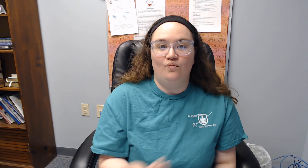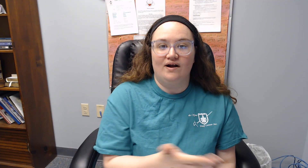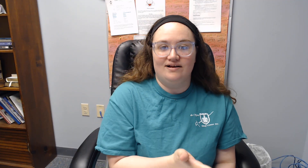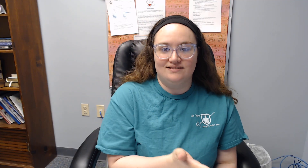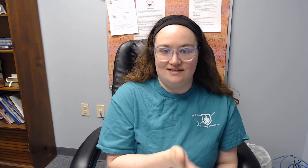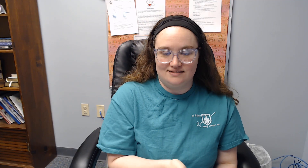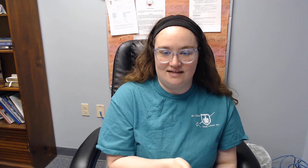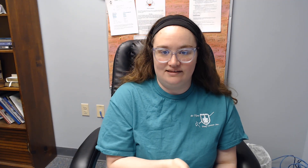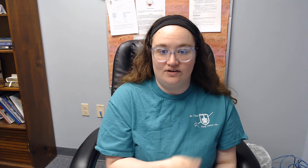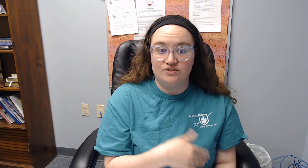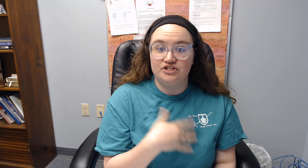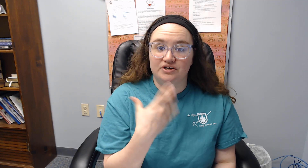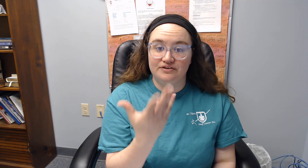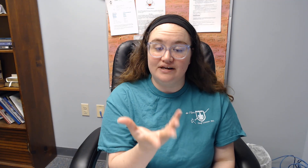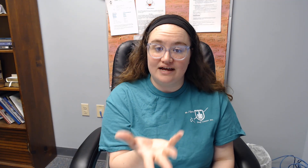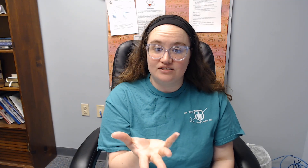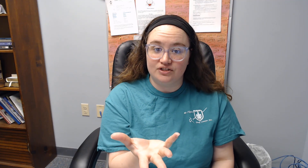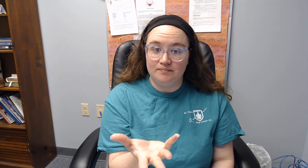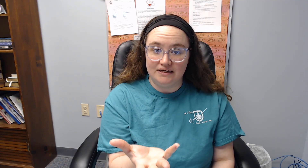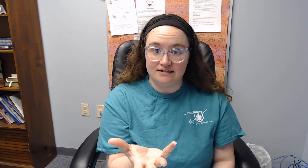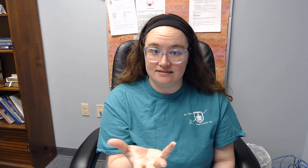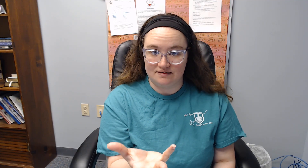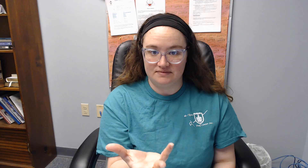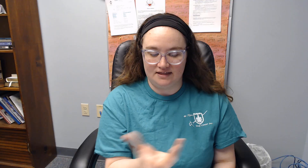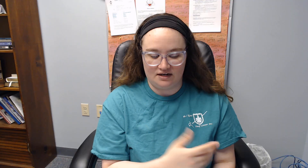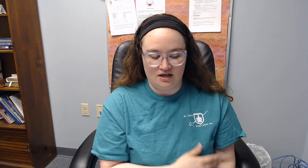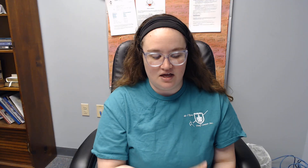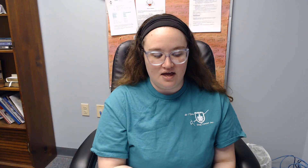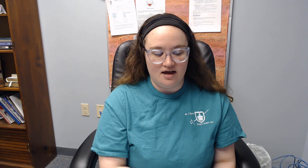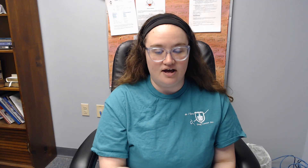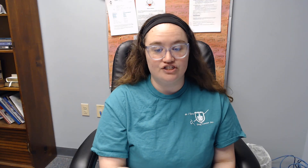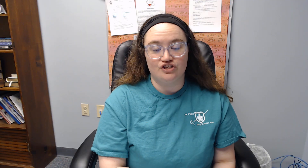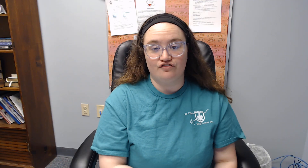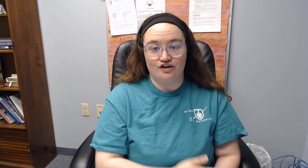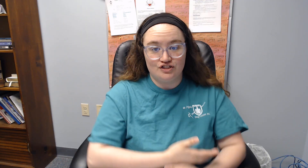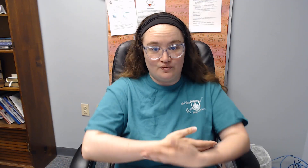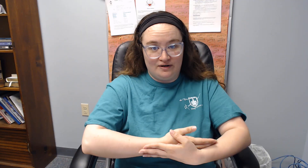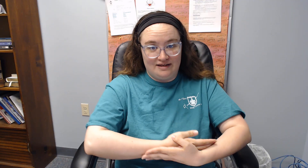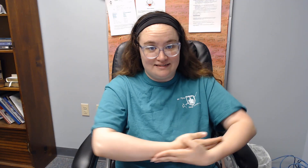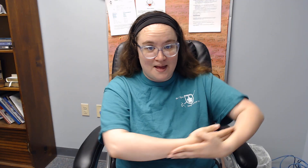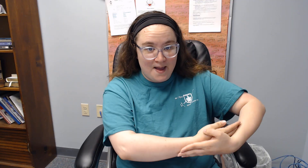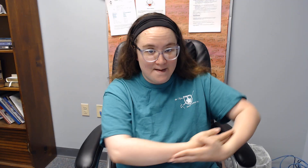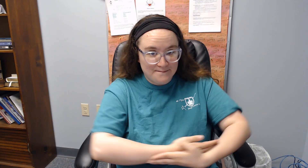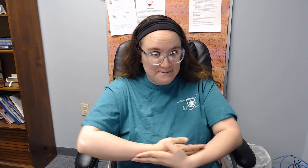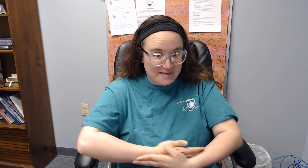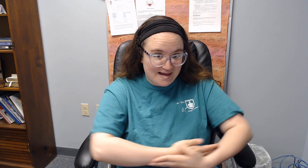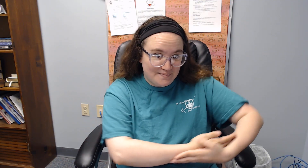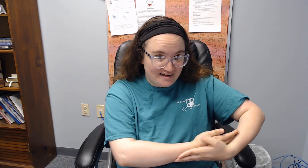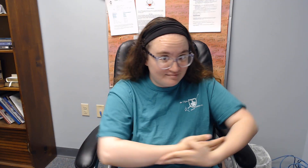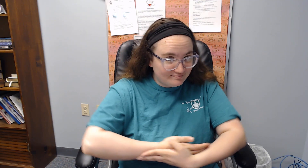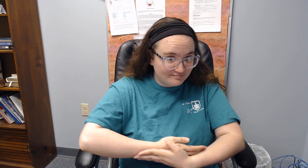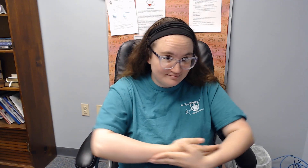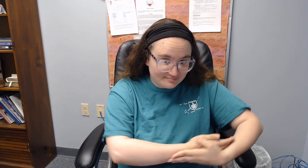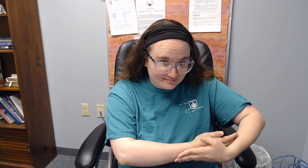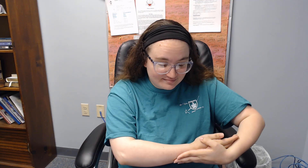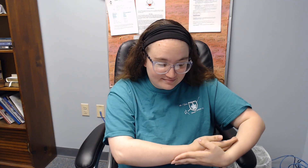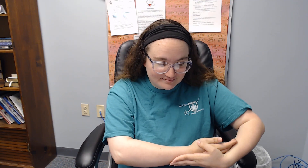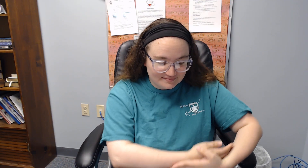whereas in sign language, it actually means something. So the first one is baby,